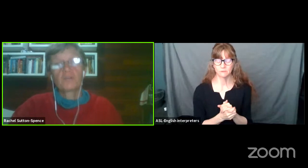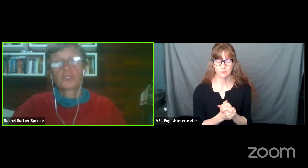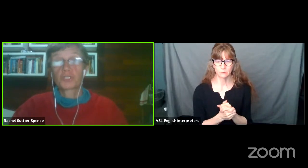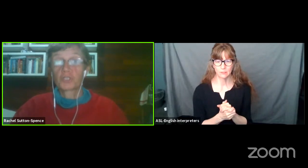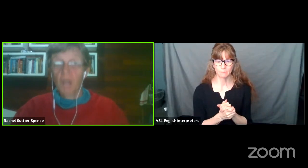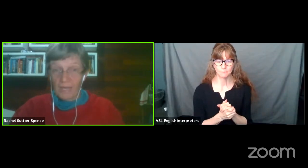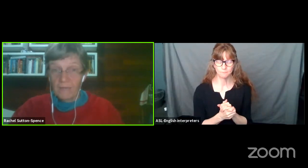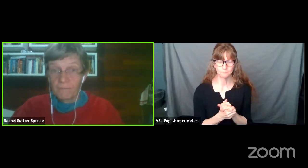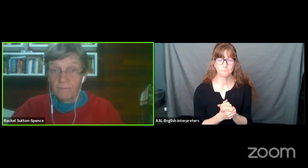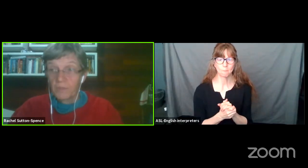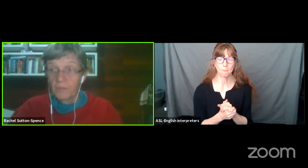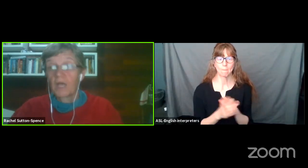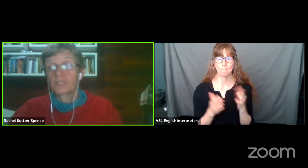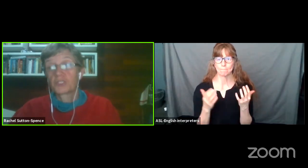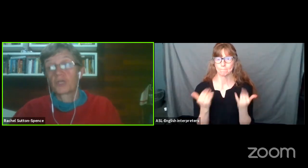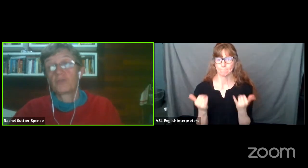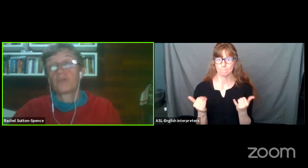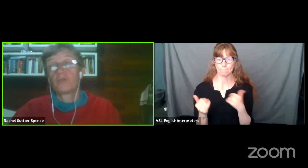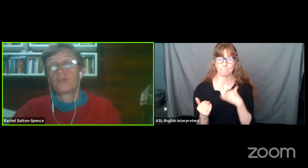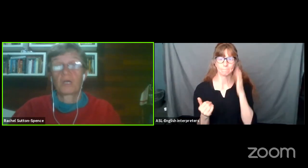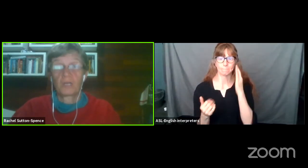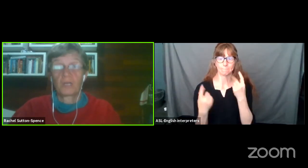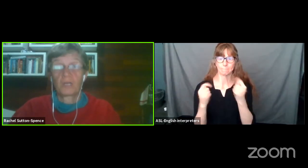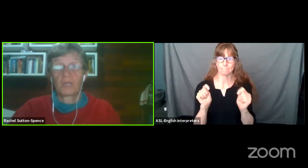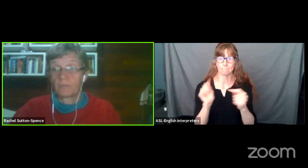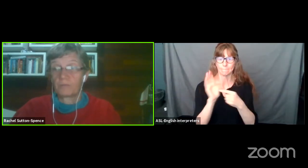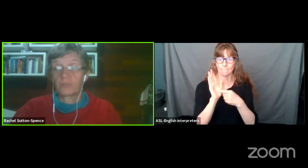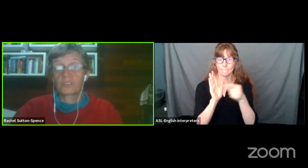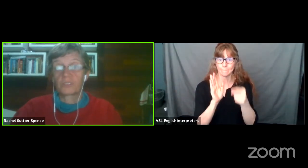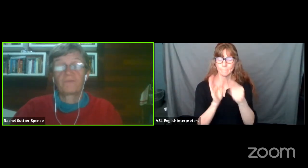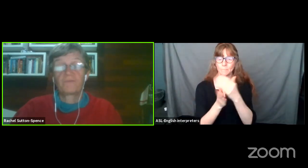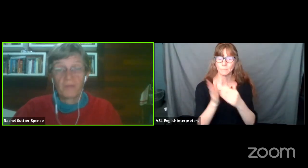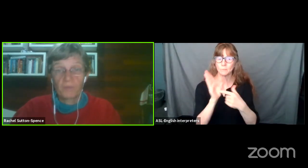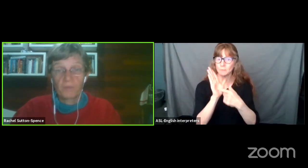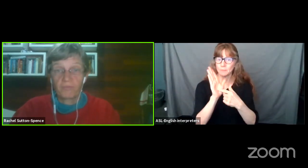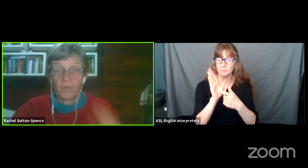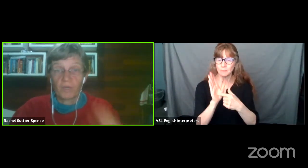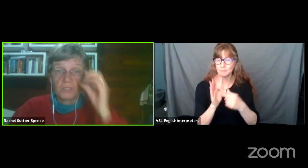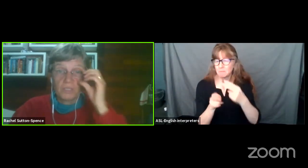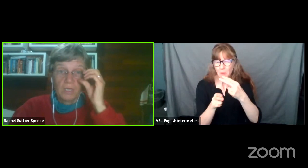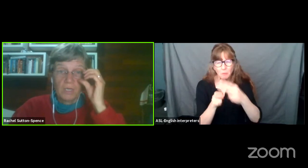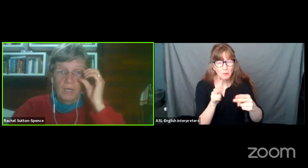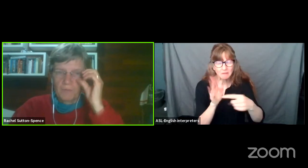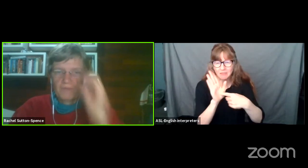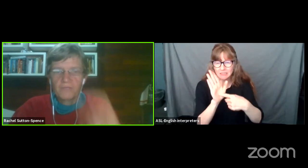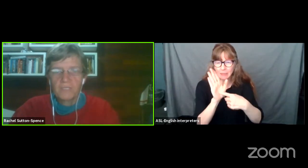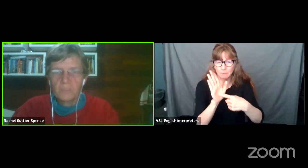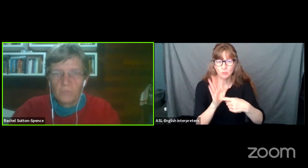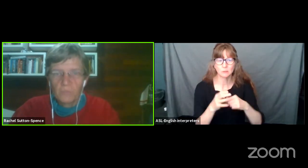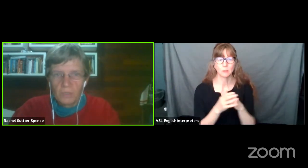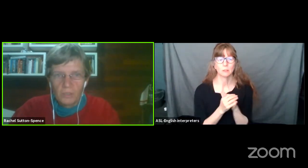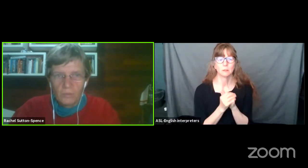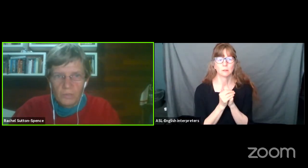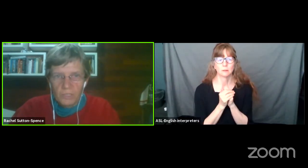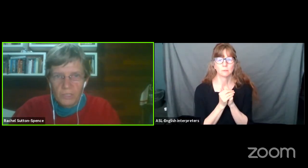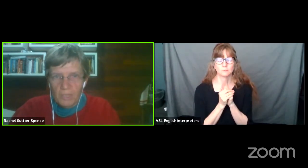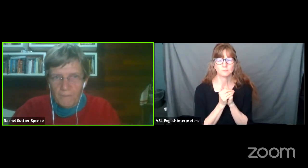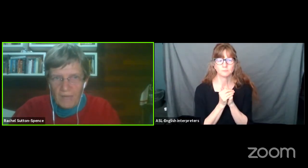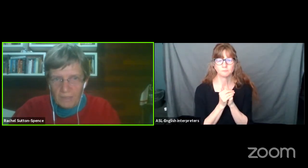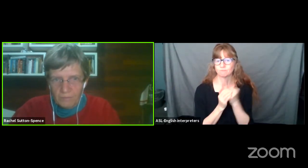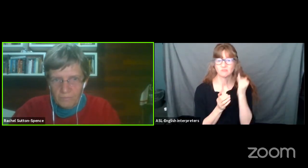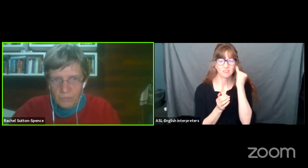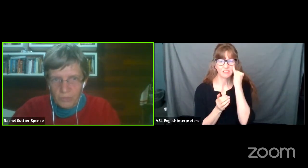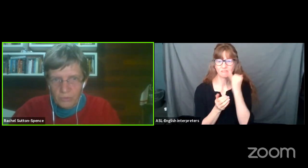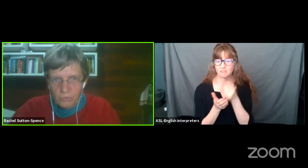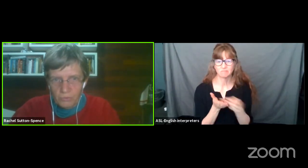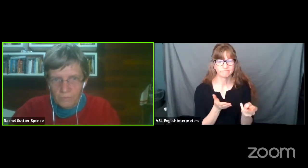I'm going to try and show you a couple of examples, just very brief ones. If this doesn't work, we'll just come